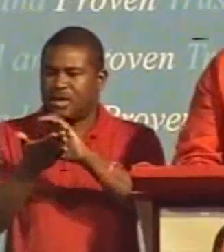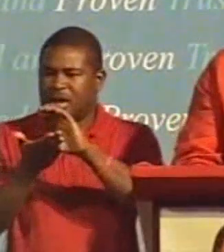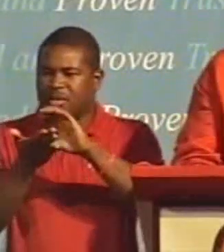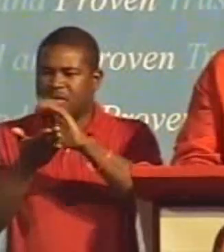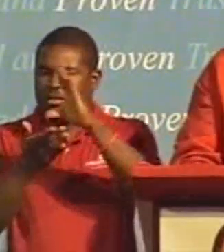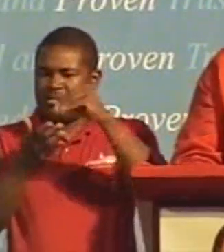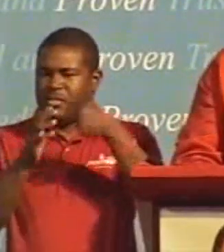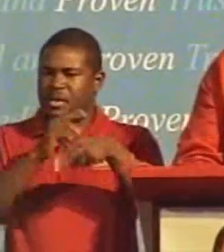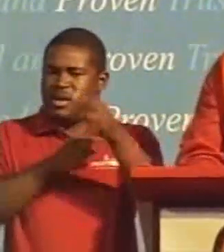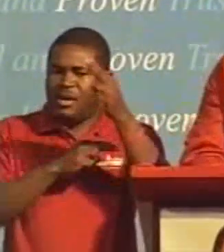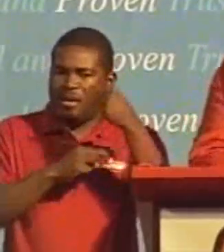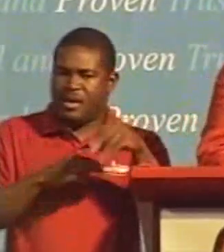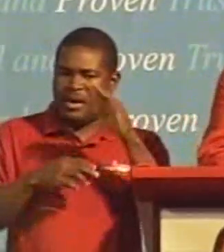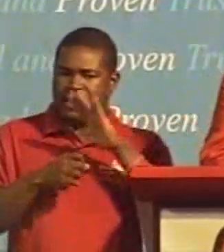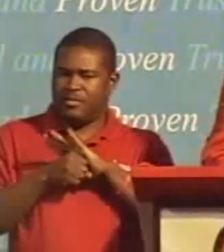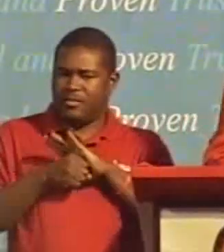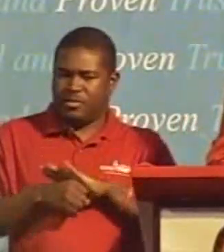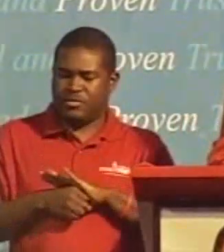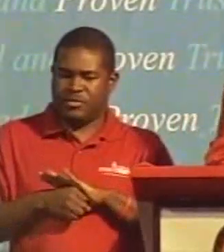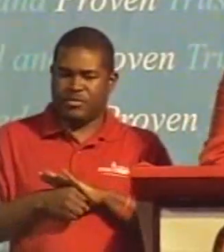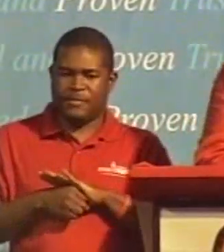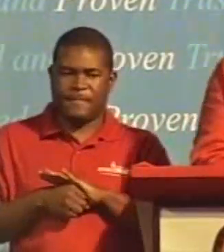cholesterol, hypertension,